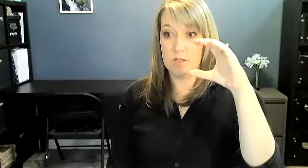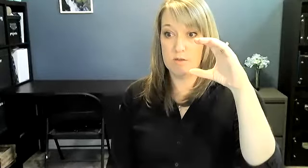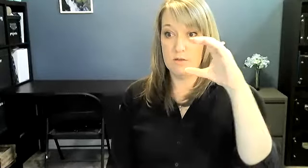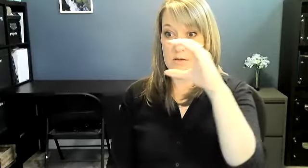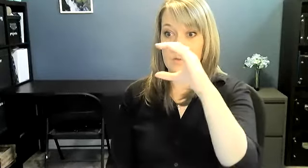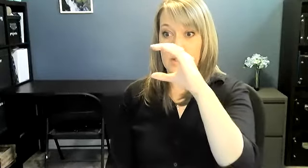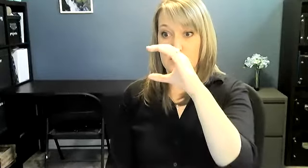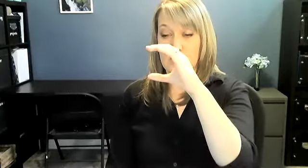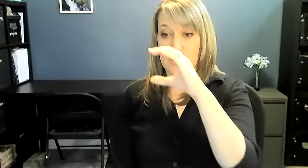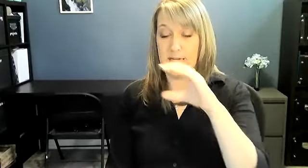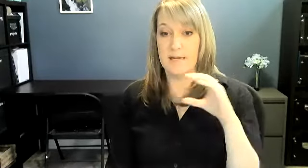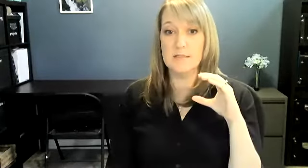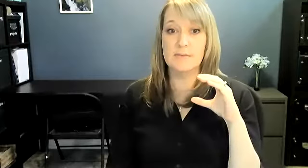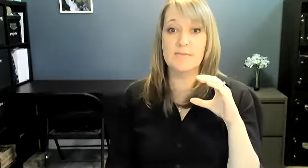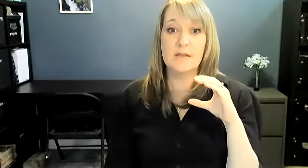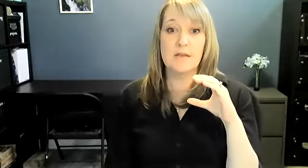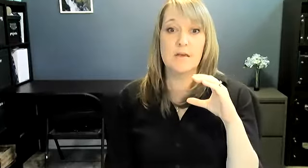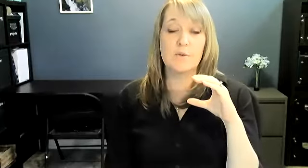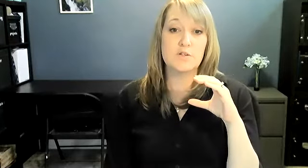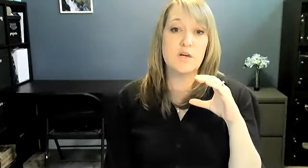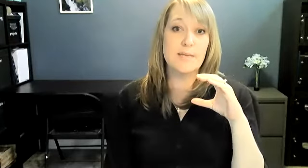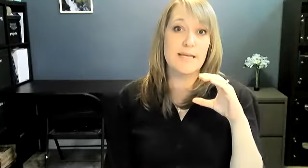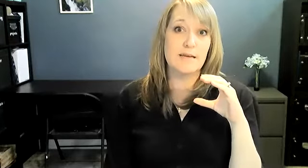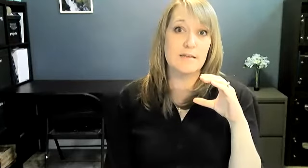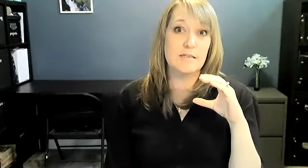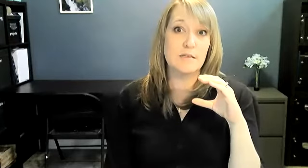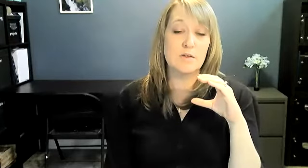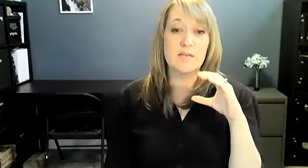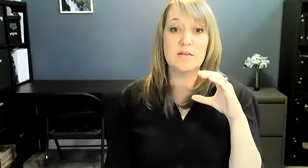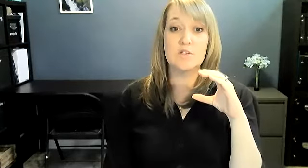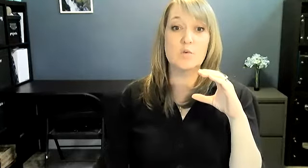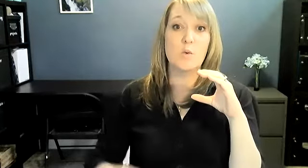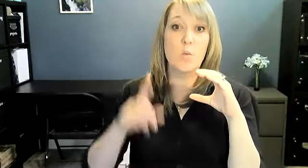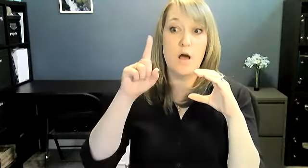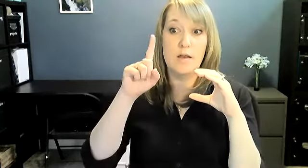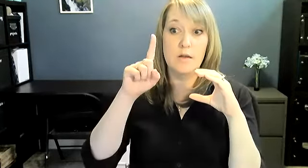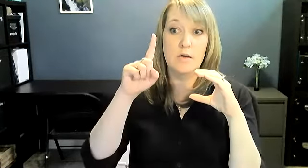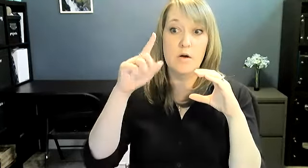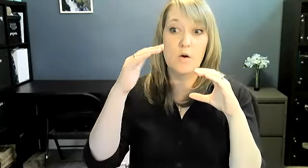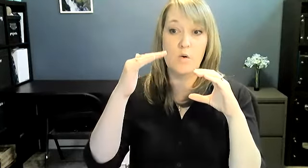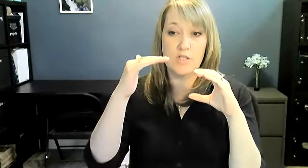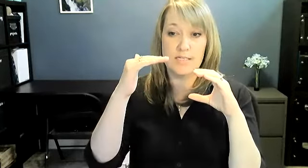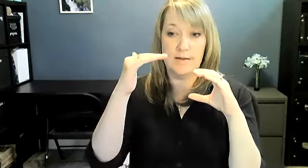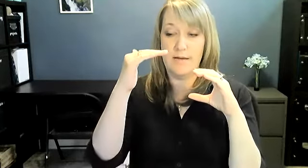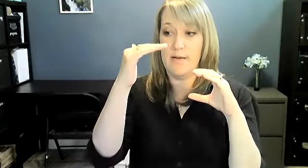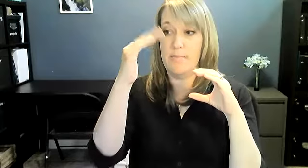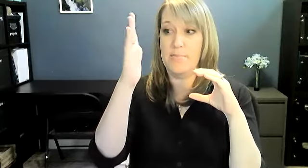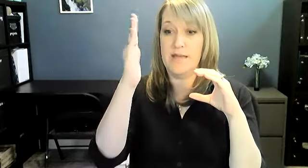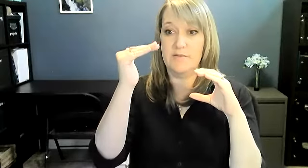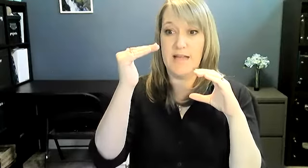your non-dominant hand. With your dominant hand, you can either do a 1 or just a bent flat